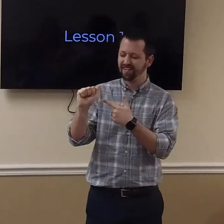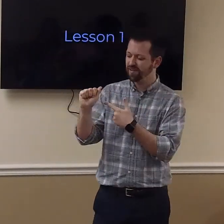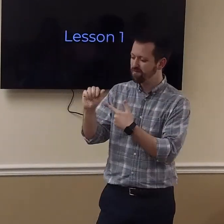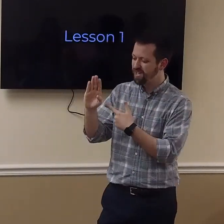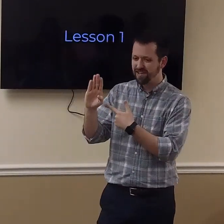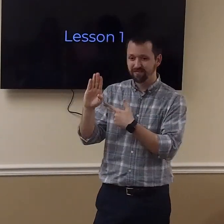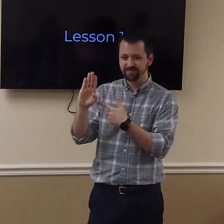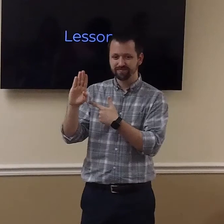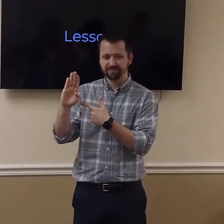B,